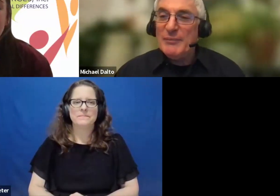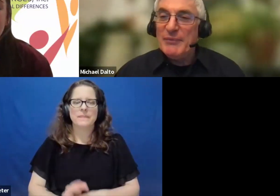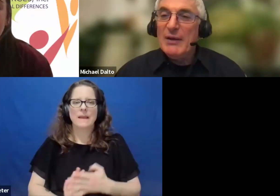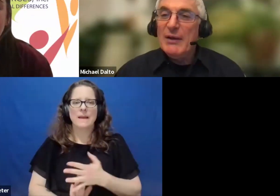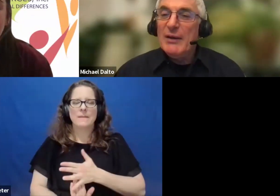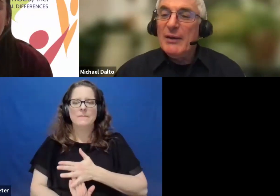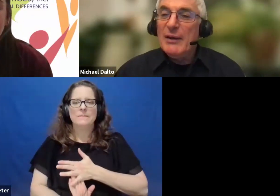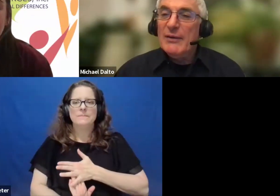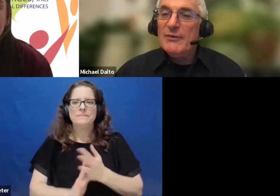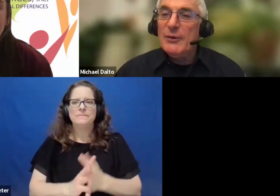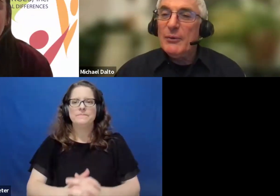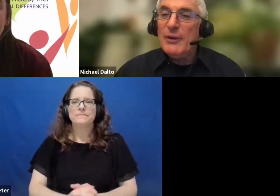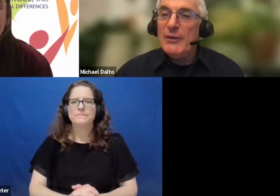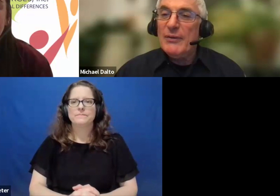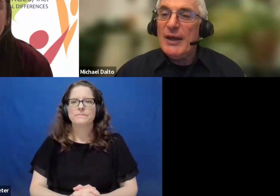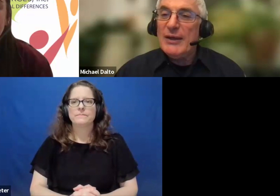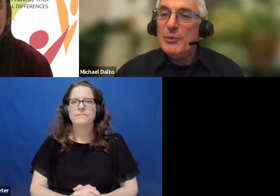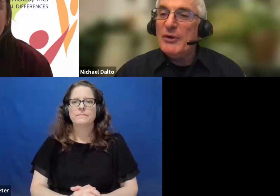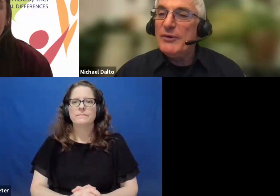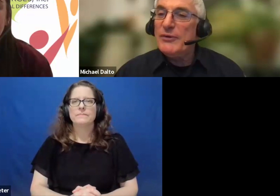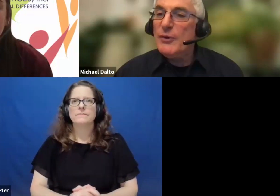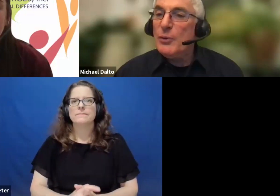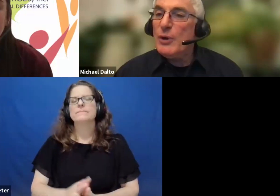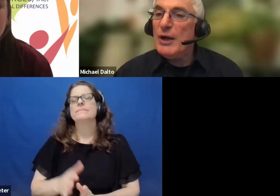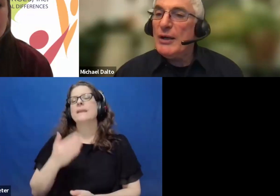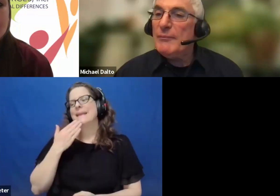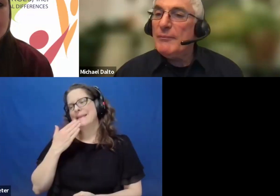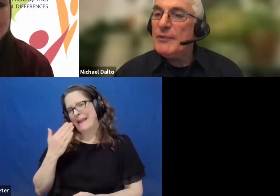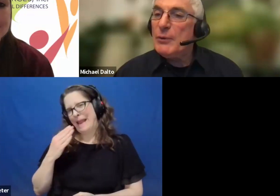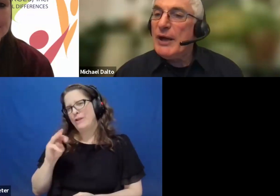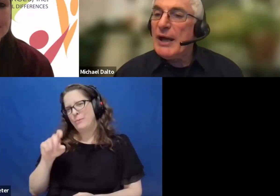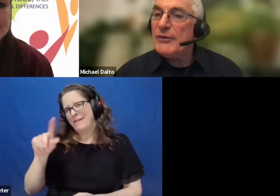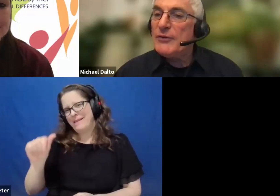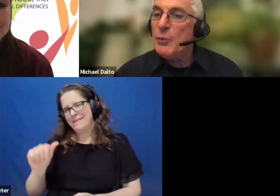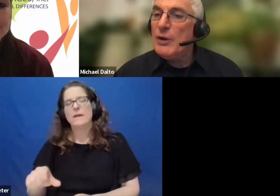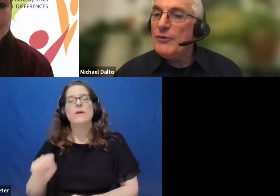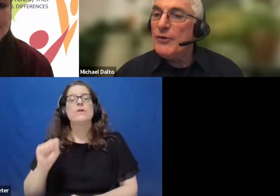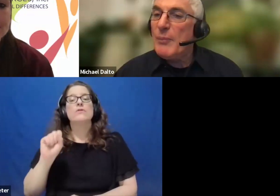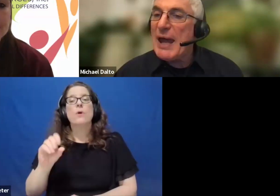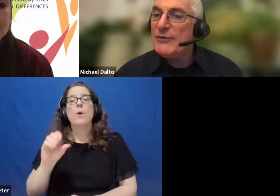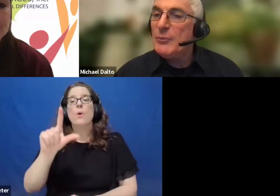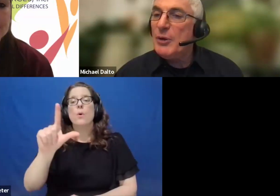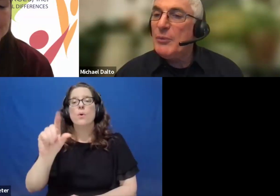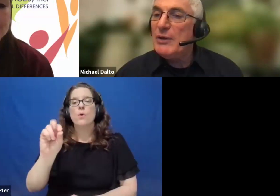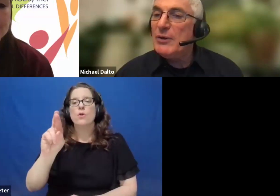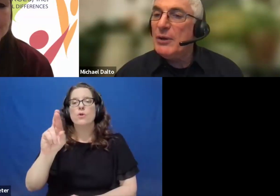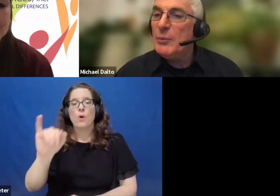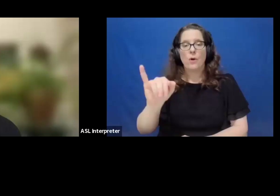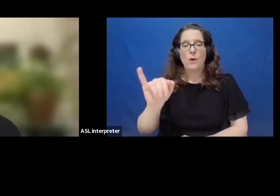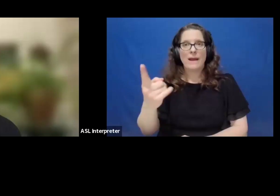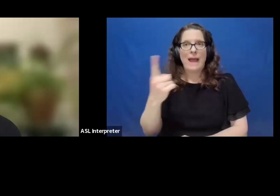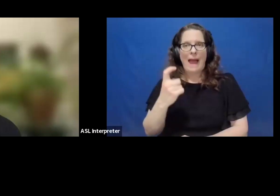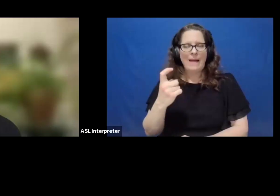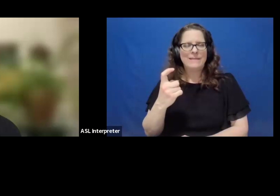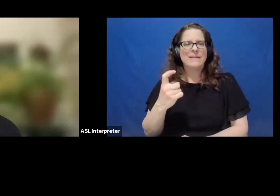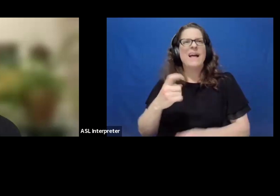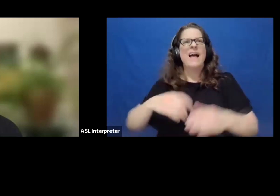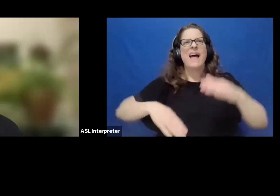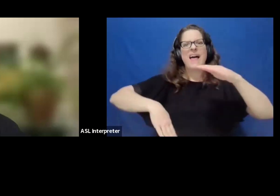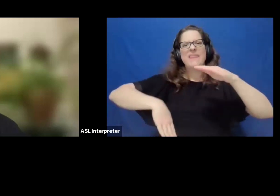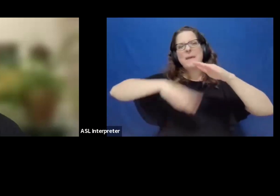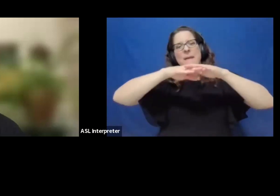Excuse me. So thank you, Melissa. So Lori asks, what is the maximum income allowed while